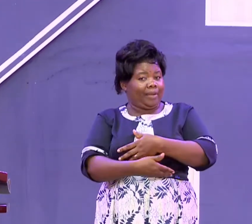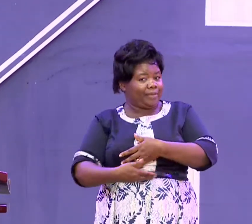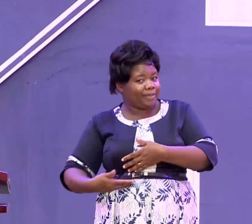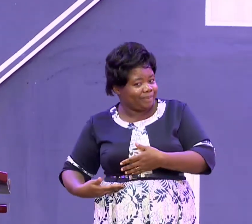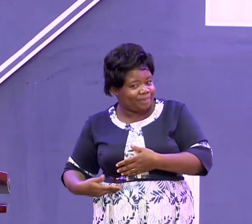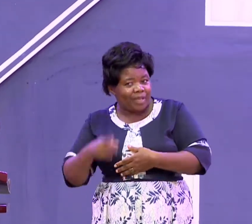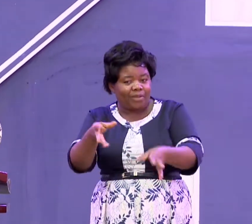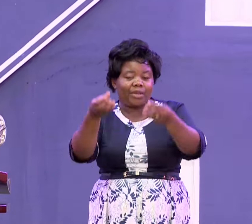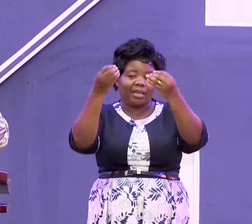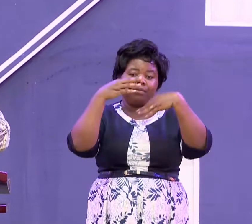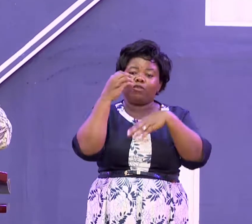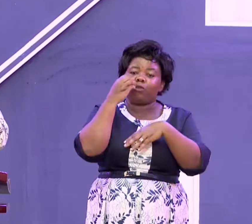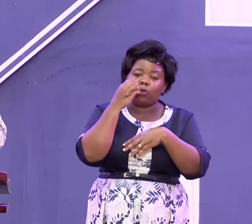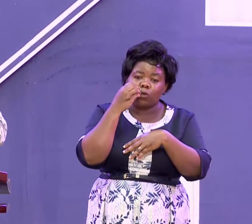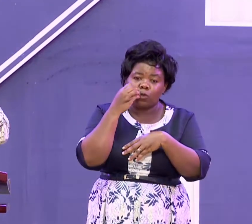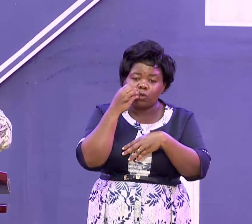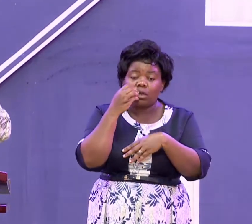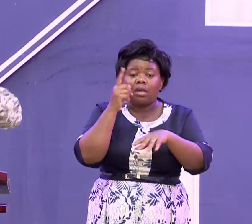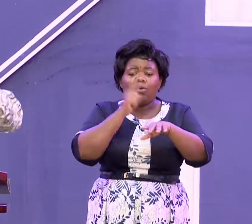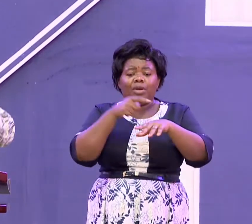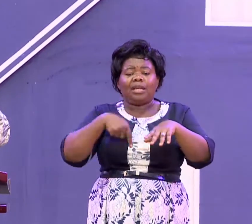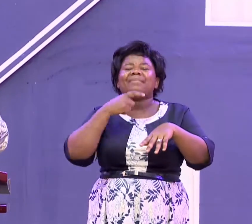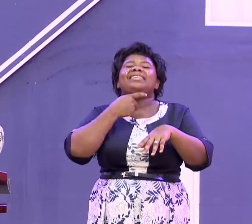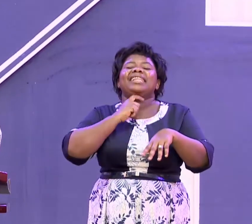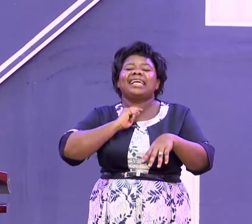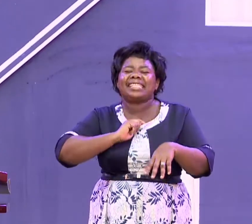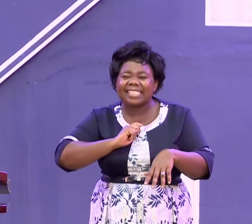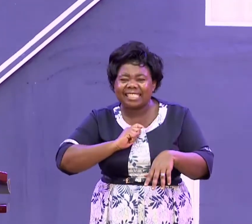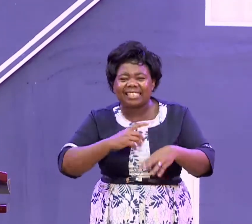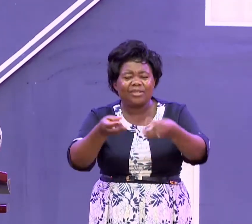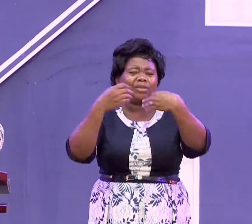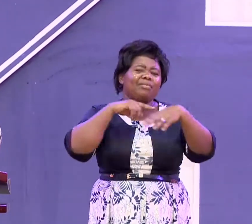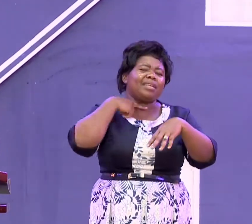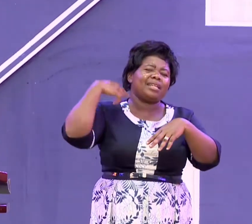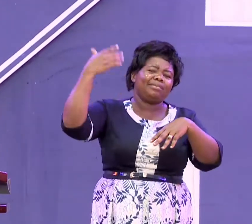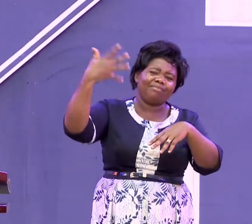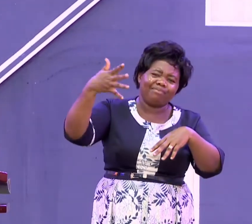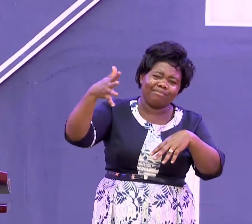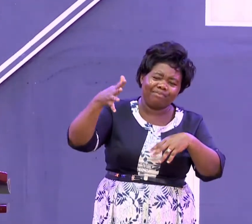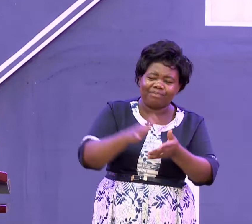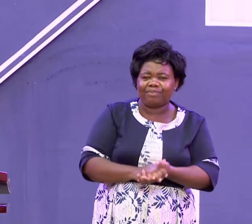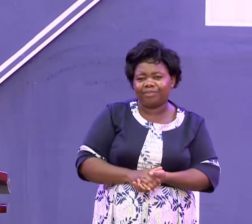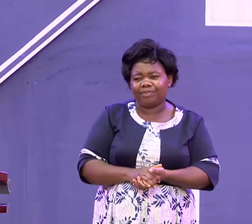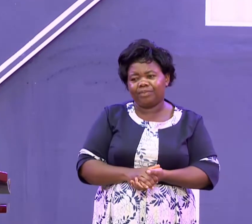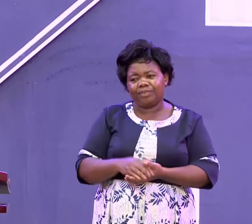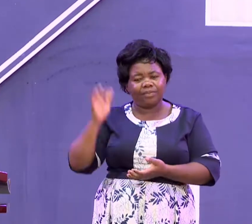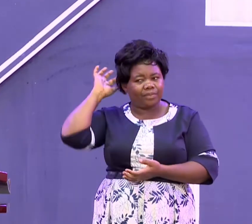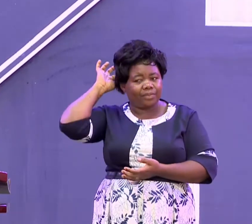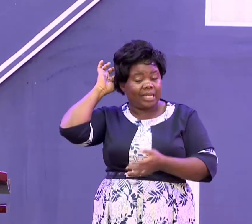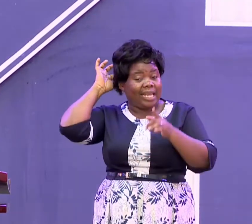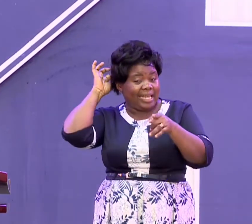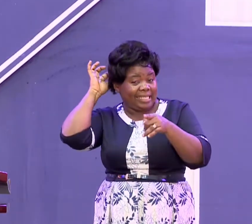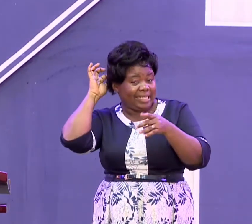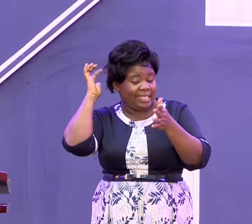njala, you gave me food. Mwampe chokulia. When I was thirsty, bwen naline nyonta, you gave me drink. Mwampe chokunywa. This is